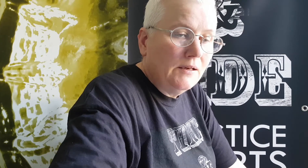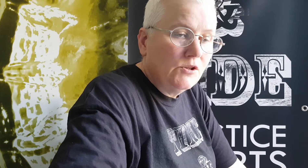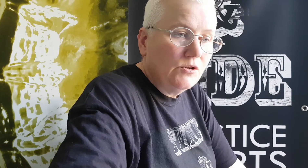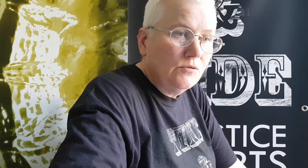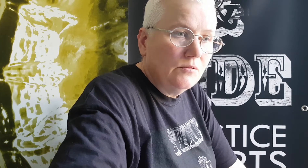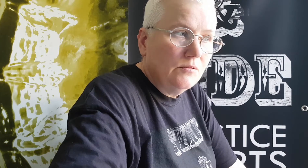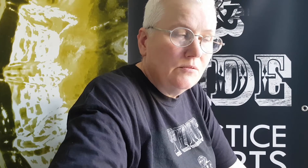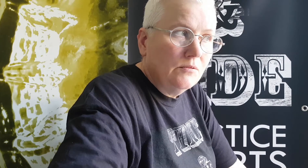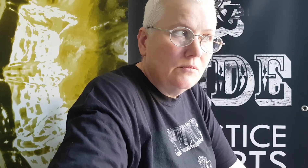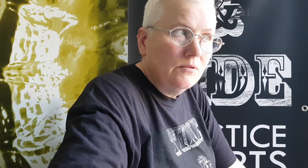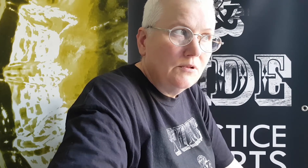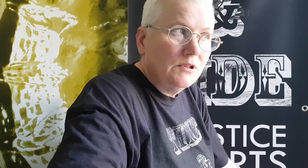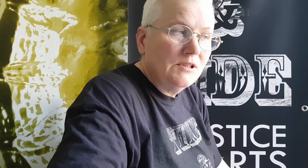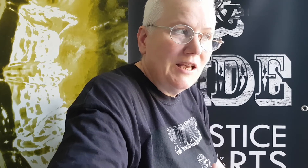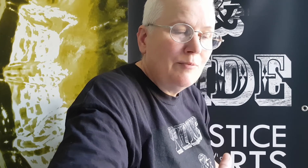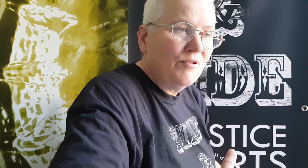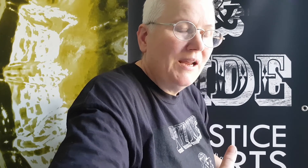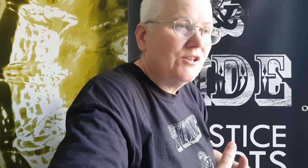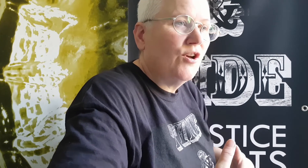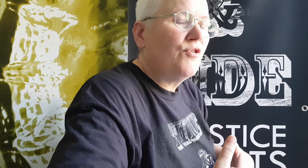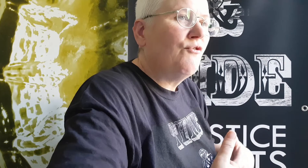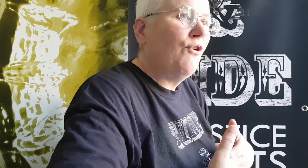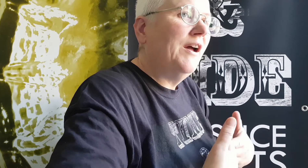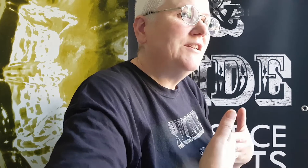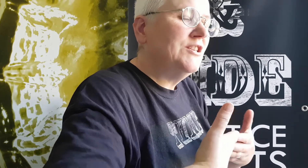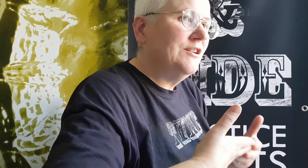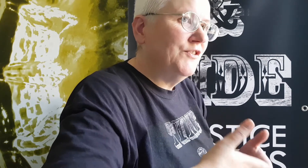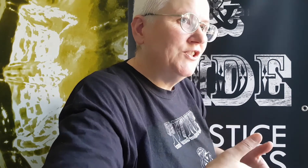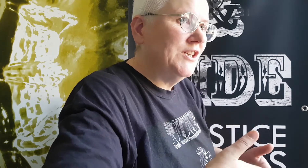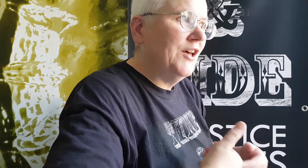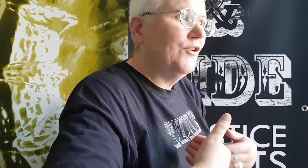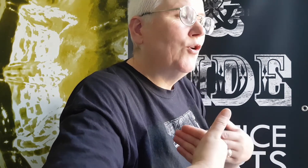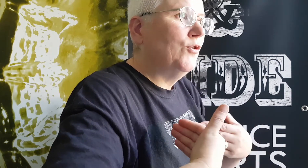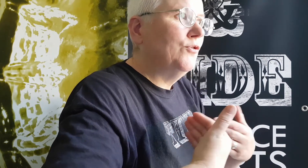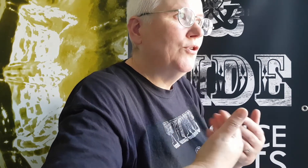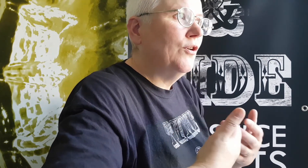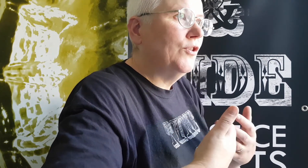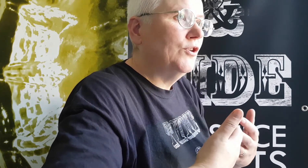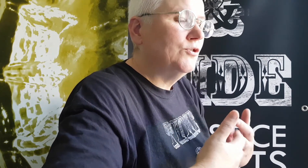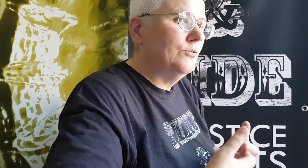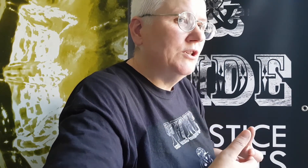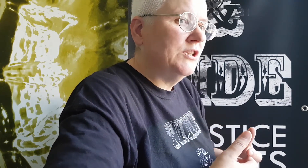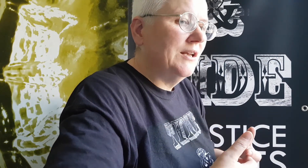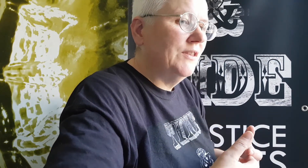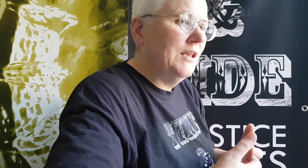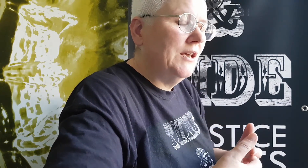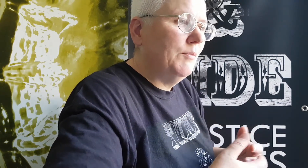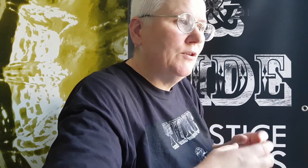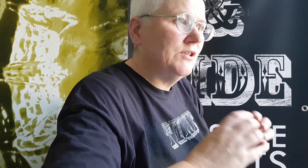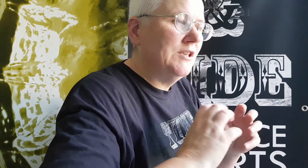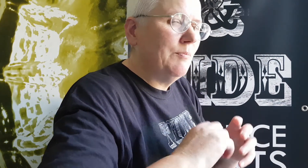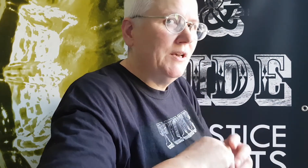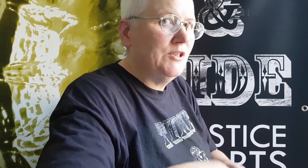And celebrate the rising of the sun on the shortest day of the year, because these are places where